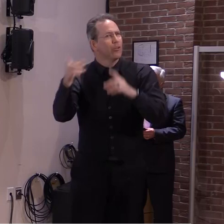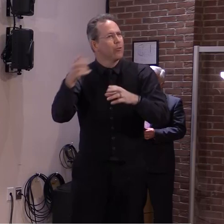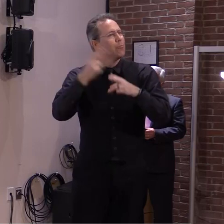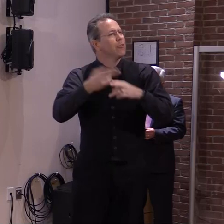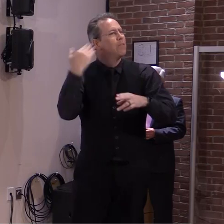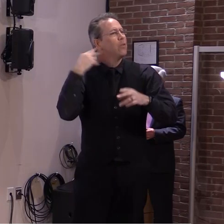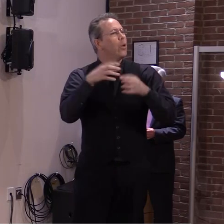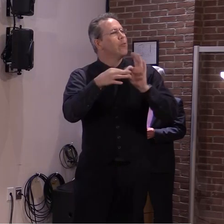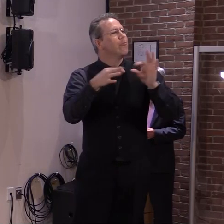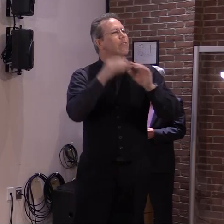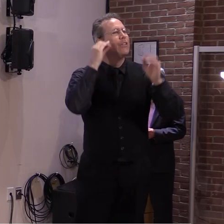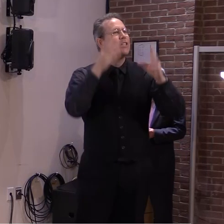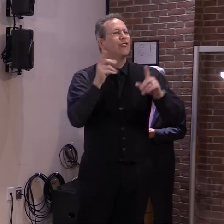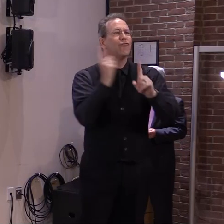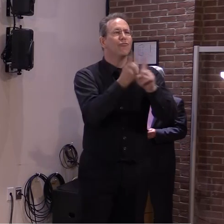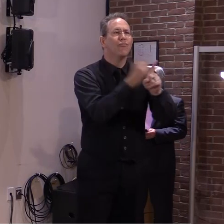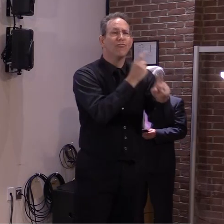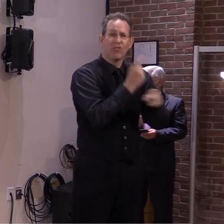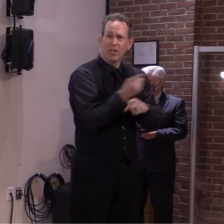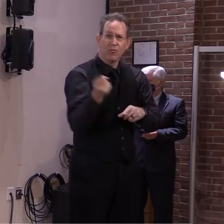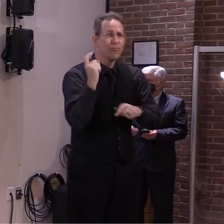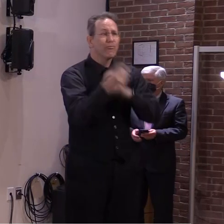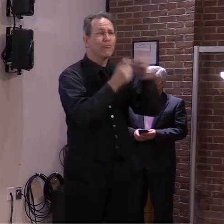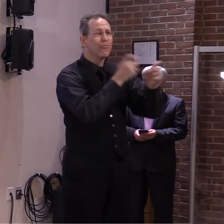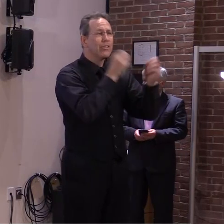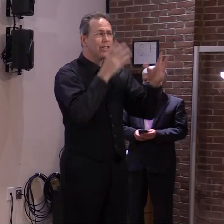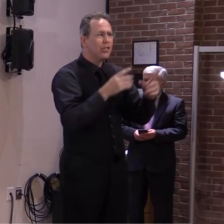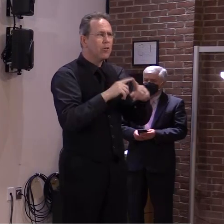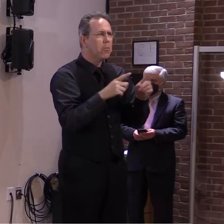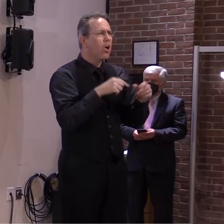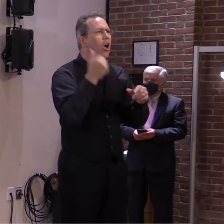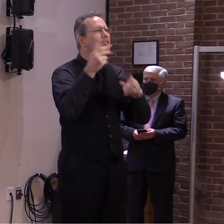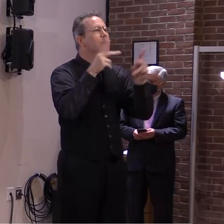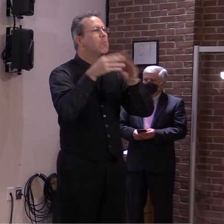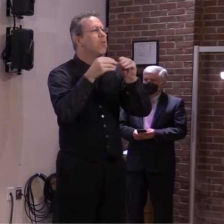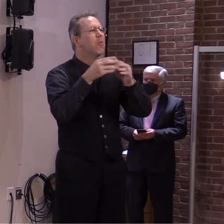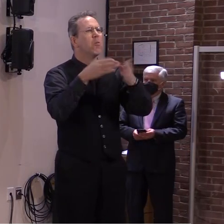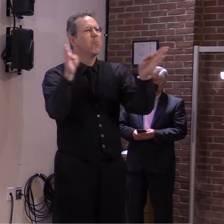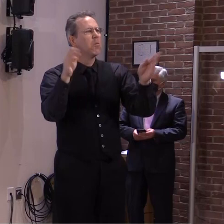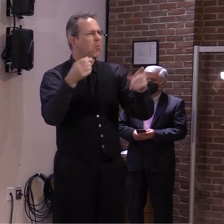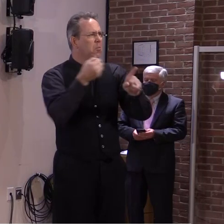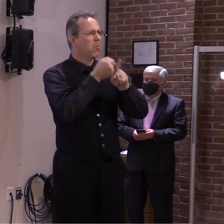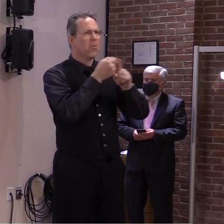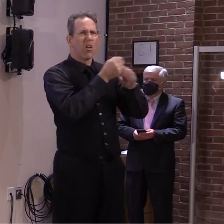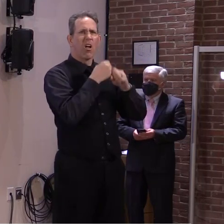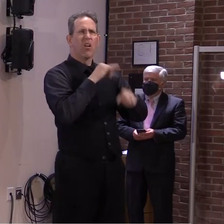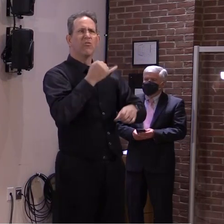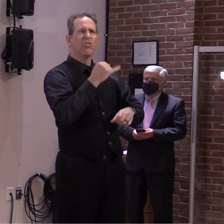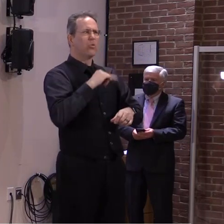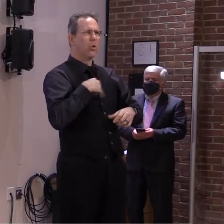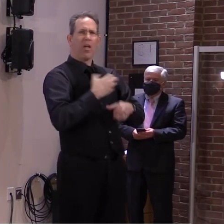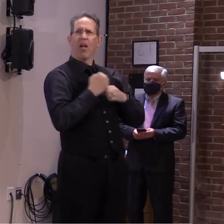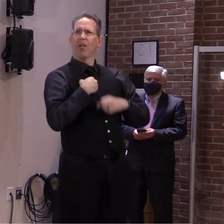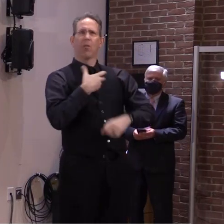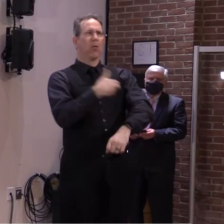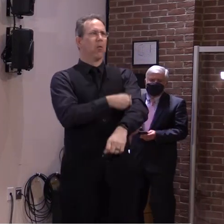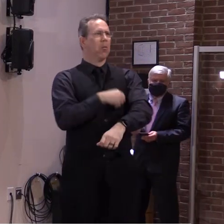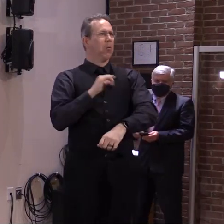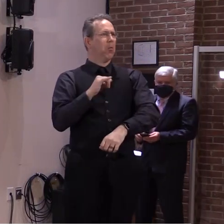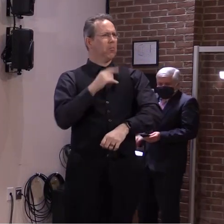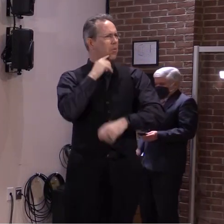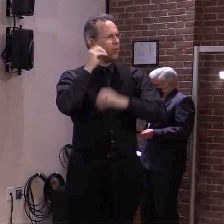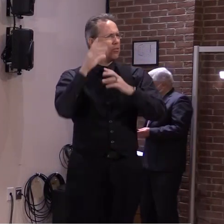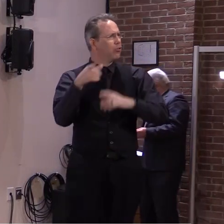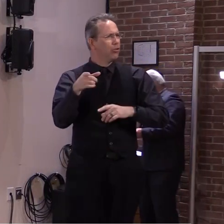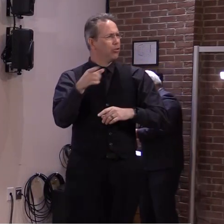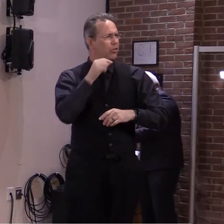reasons, want or don't want that shot, how can they make sure that they know? Because right now it seems like people, when they're being signed up, they